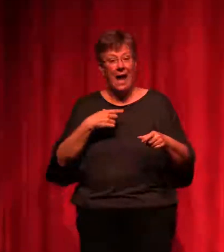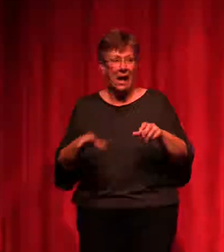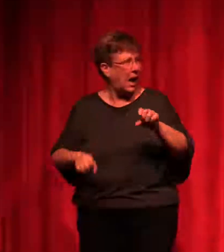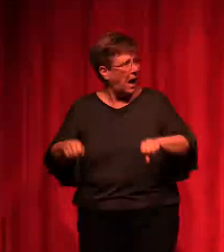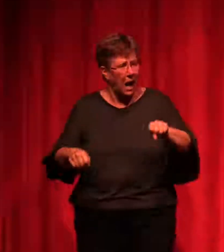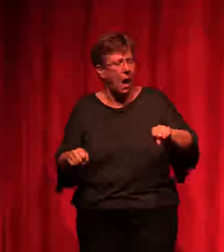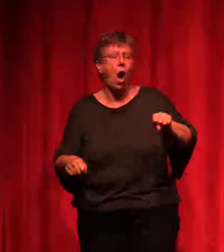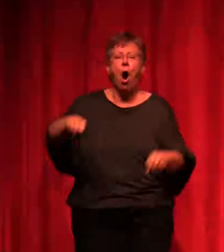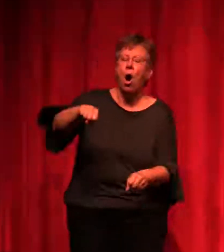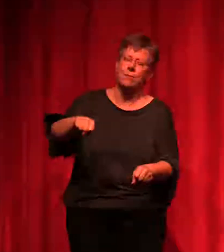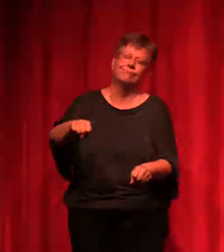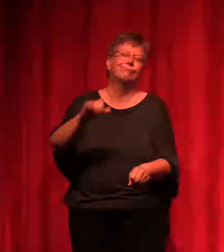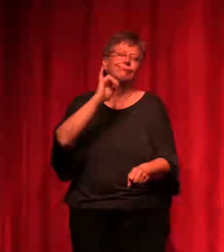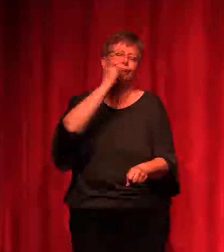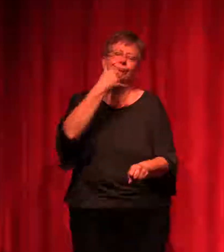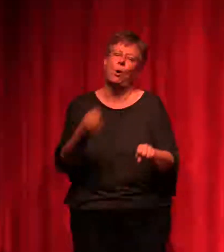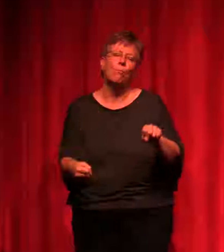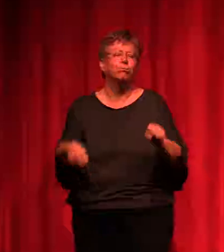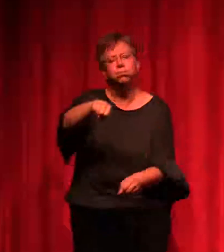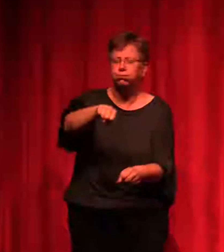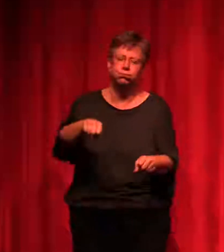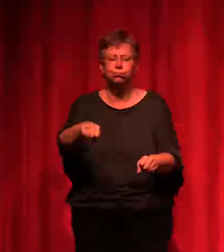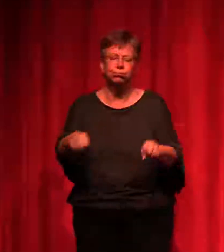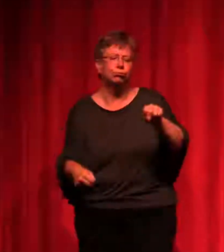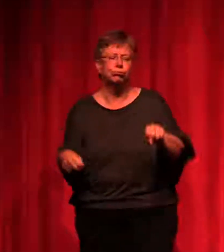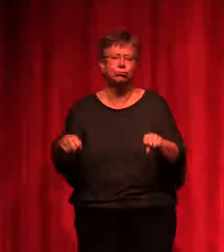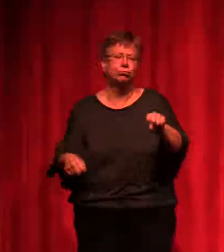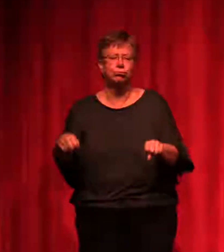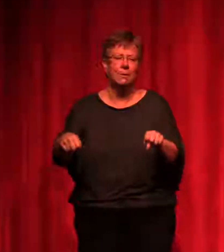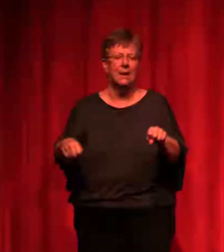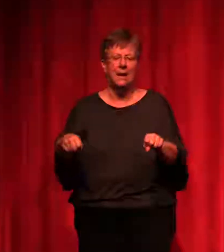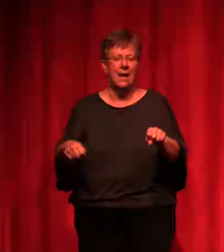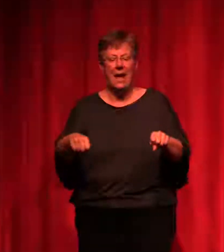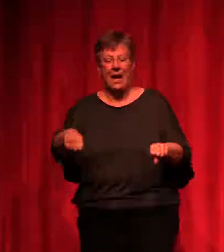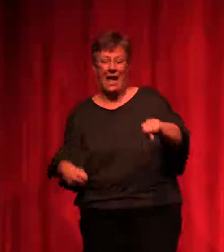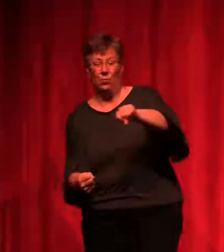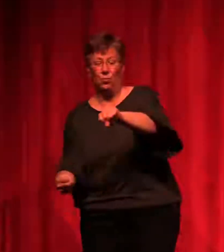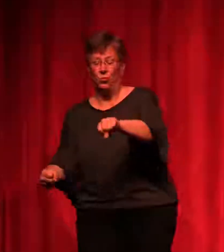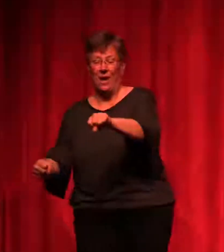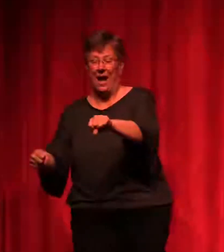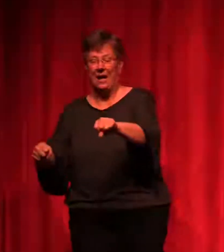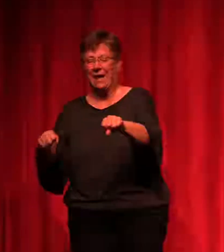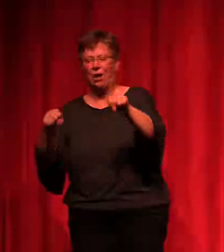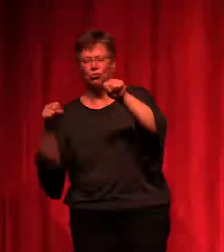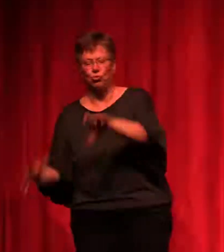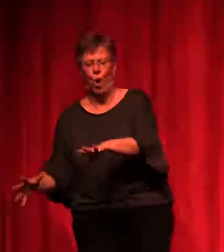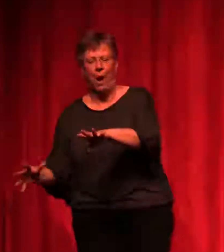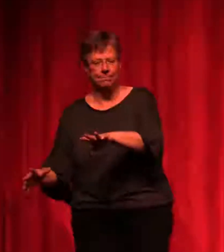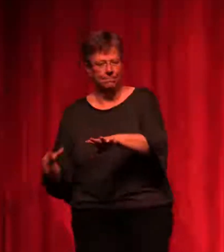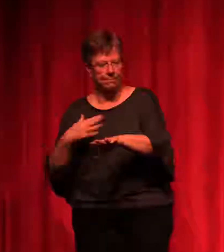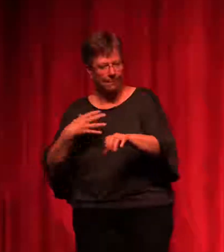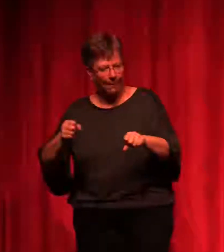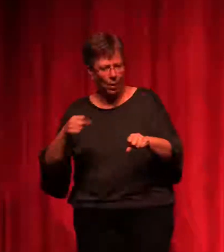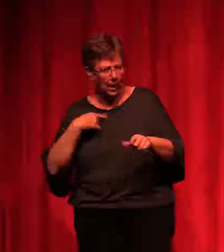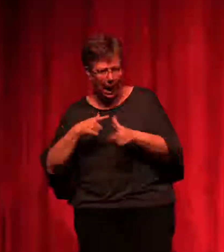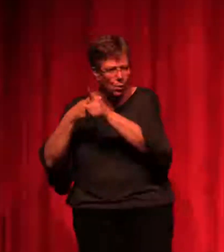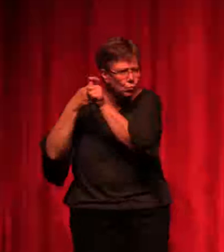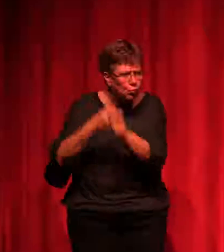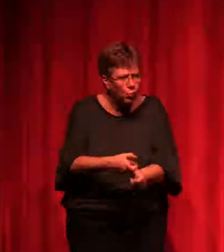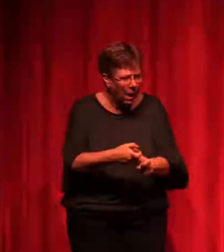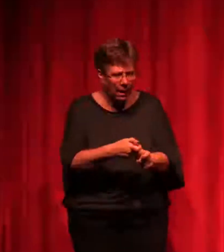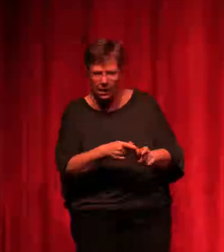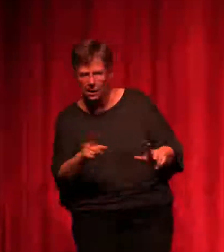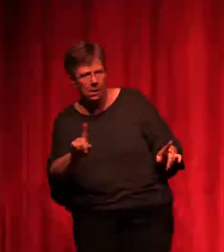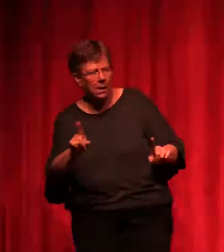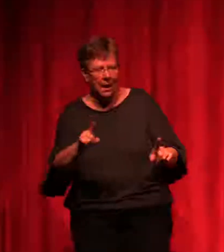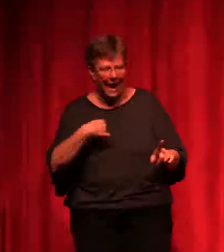sand. And I'm just going like this, and I kind of ride my bike up to the edge and just drop it, run down there, and